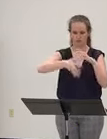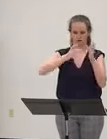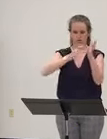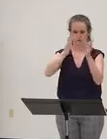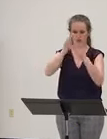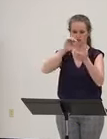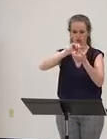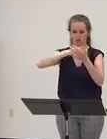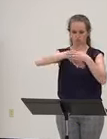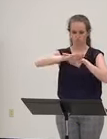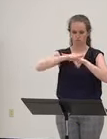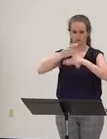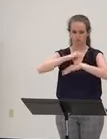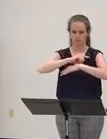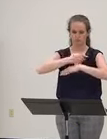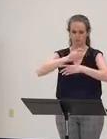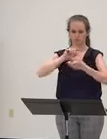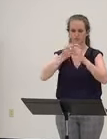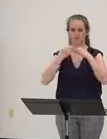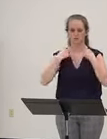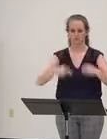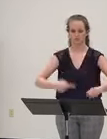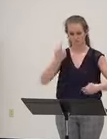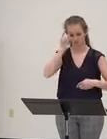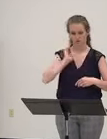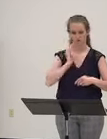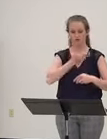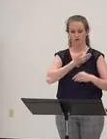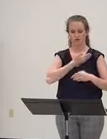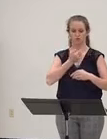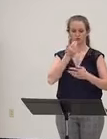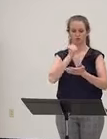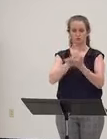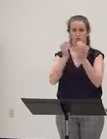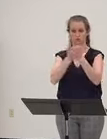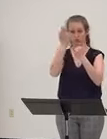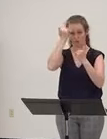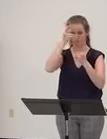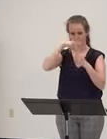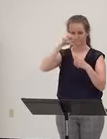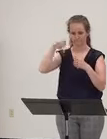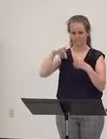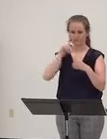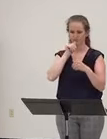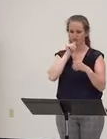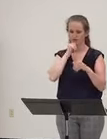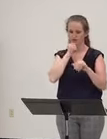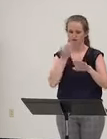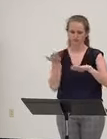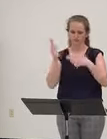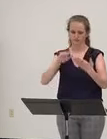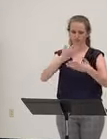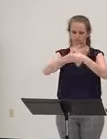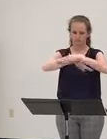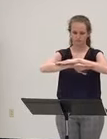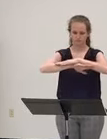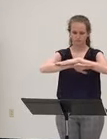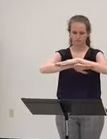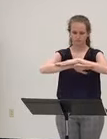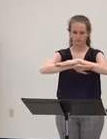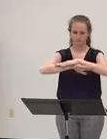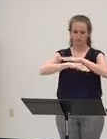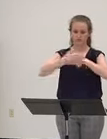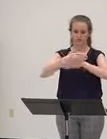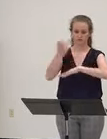of the Virgin Mary and became man. For our sake he was crucified under Pontius Pilate. He suffered death and